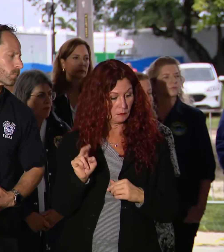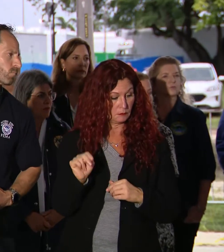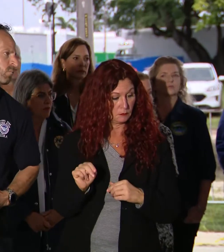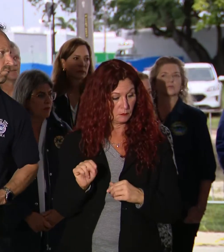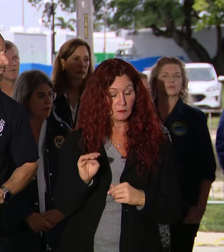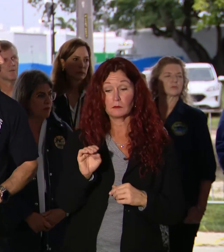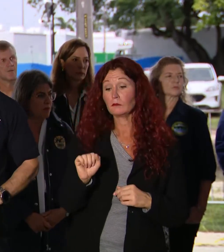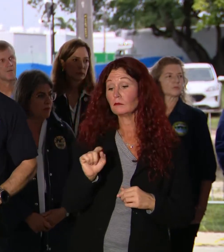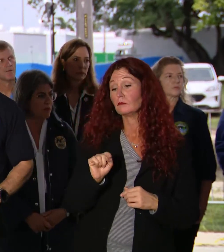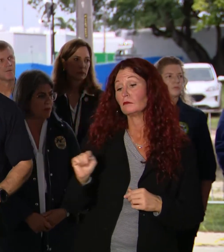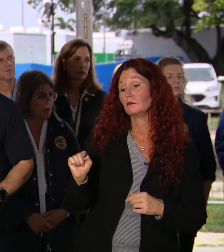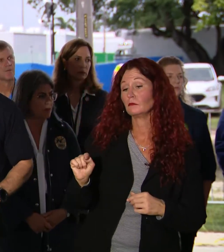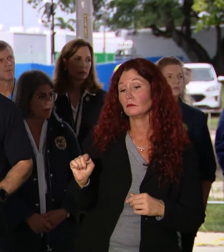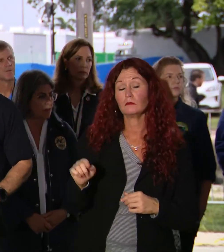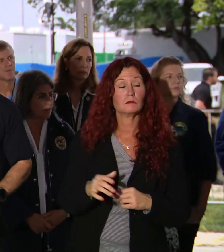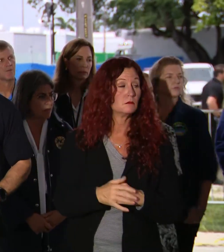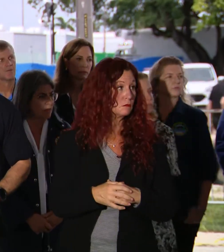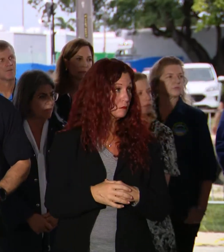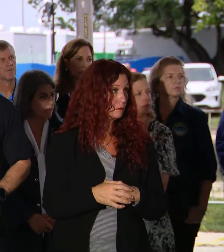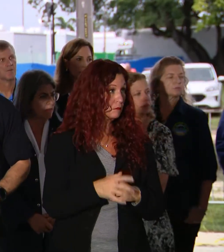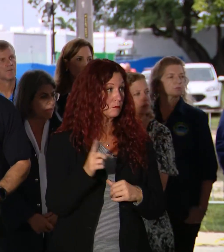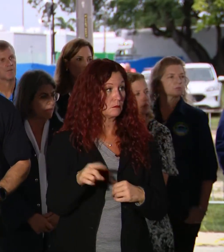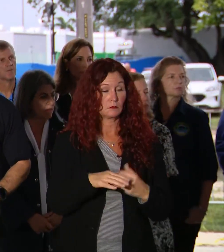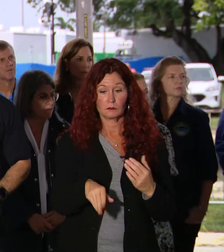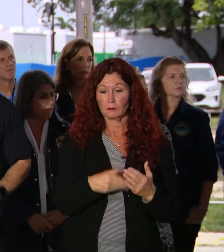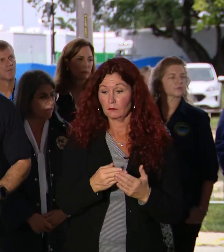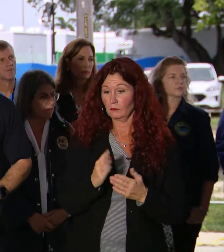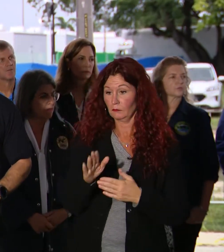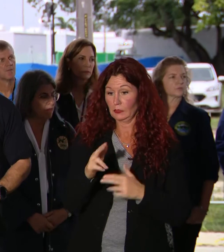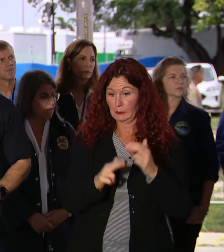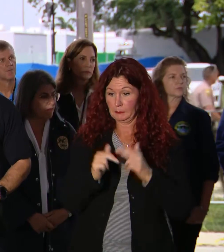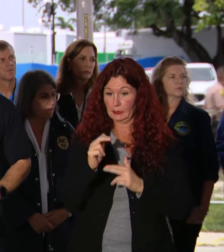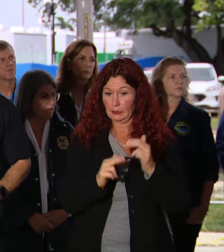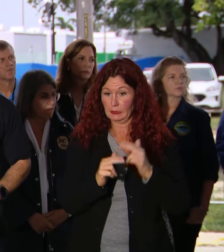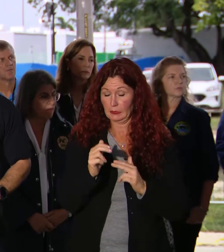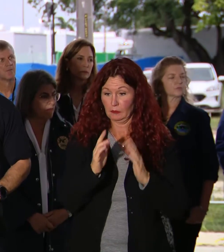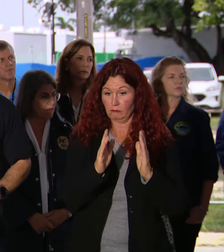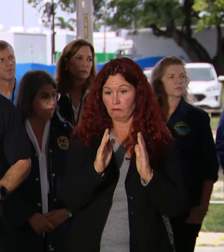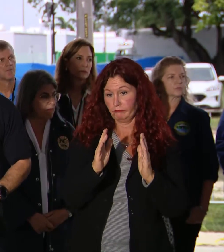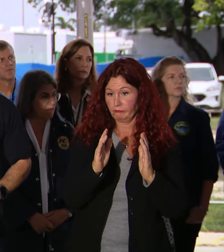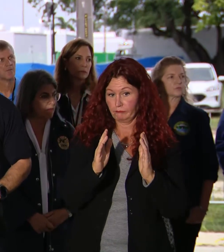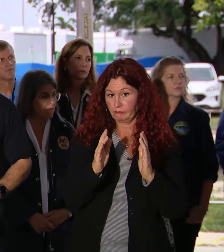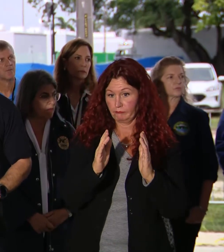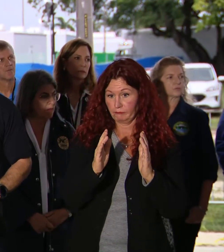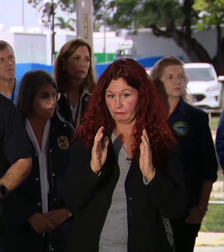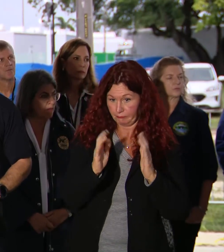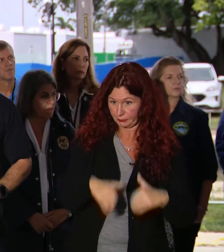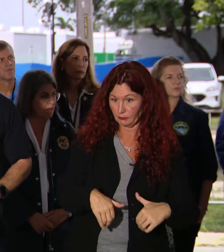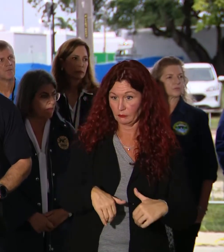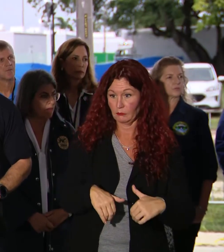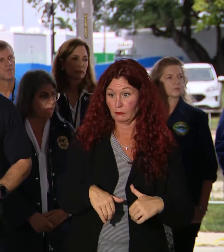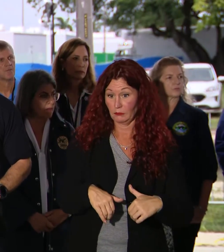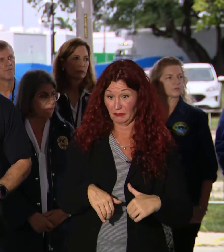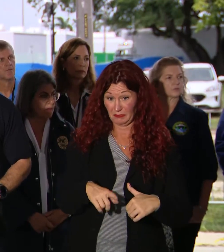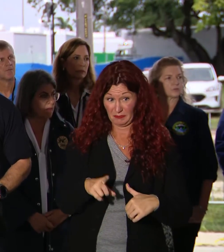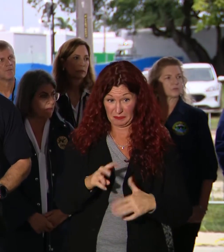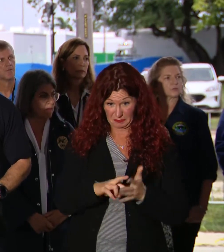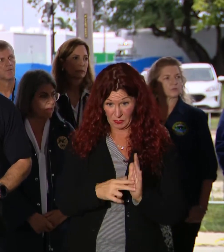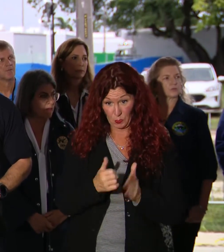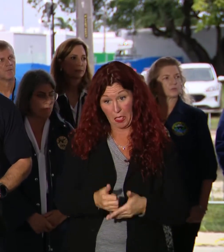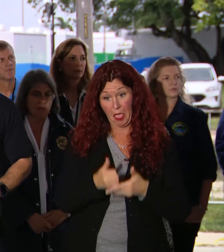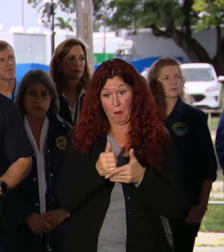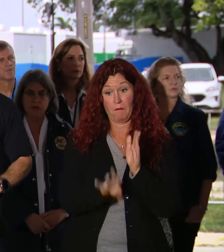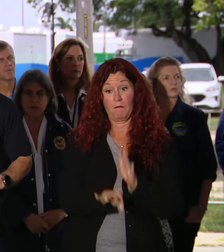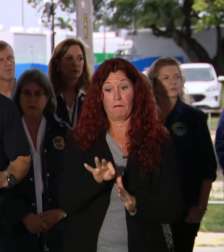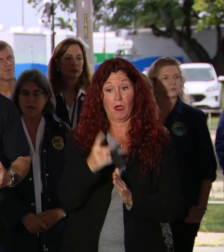with CNN. Will pulling the rest of that building hurt or help the hope of finding anyone still